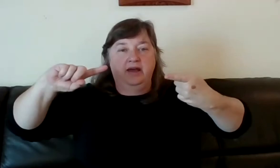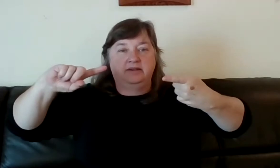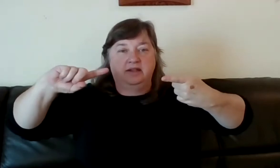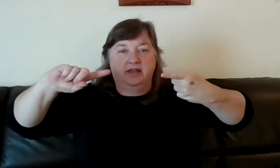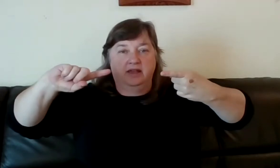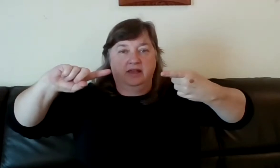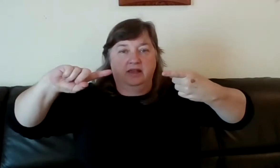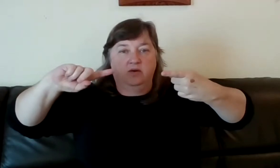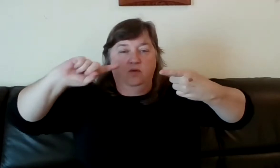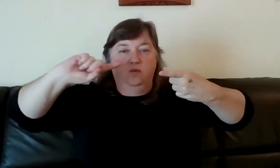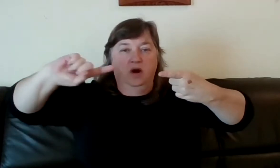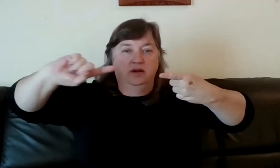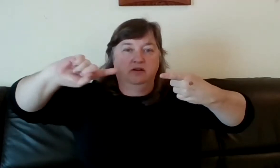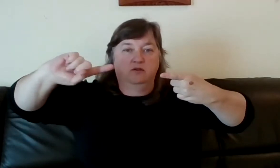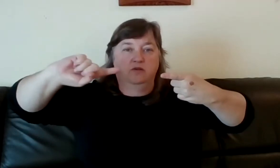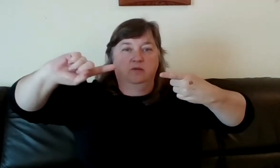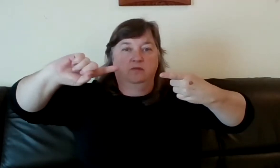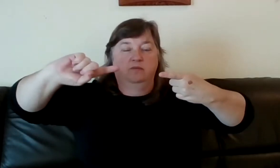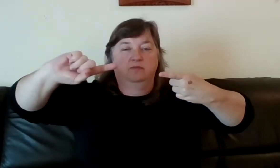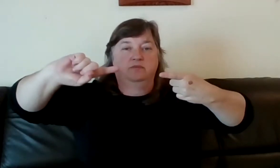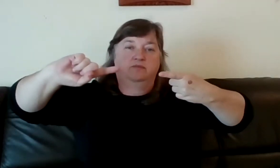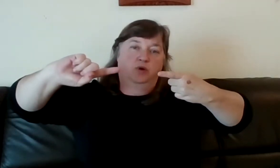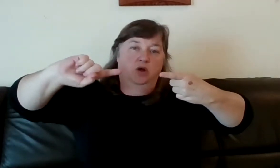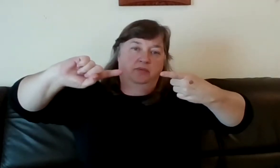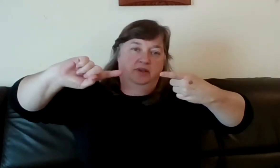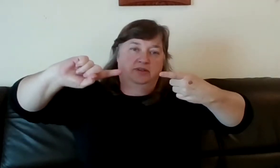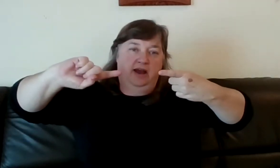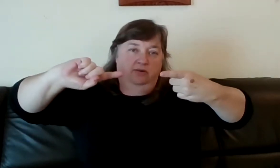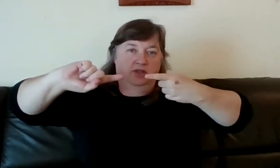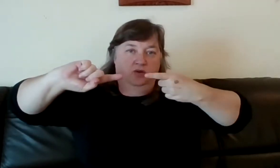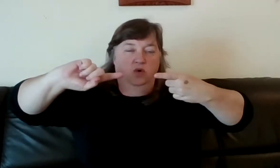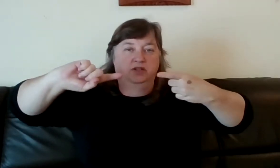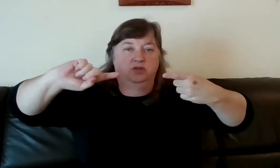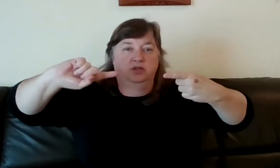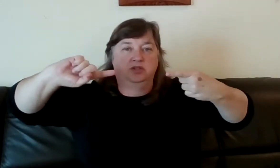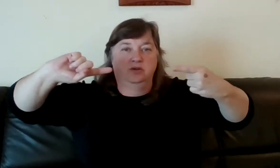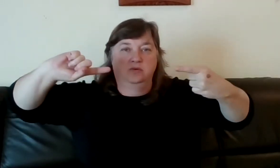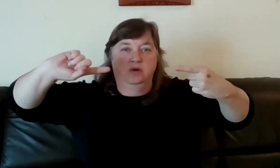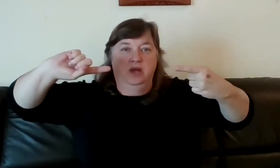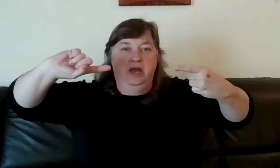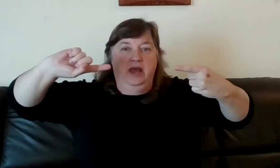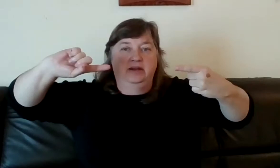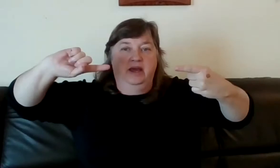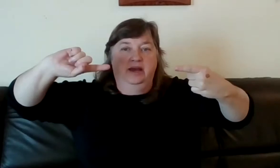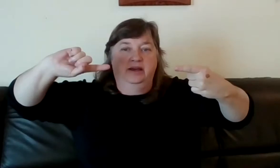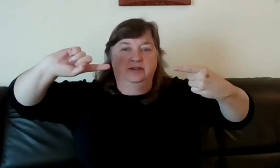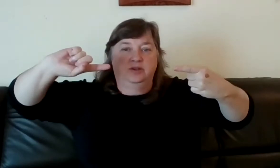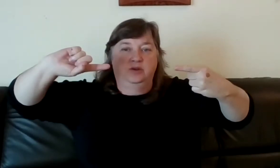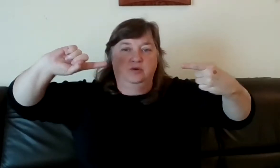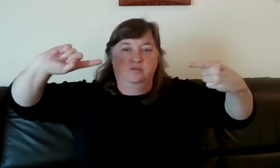And one palm is out and one is towards you. And as you